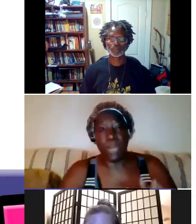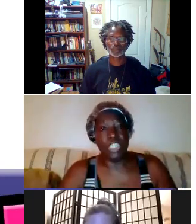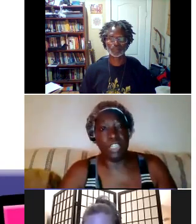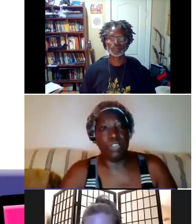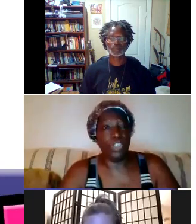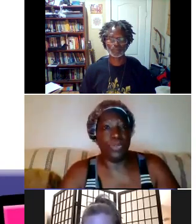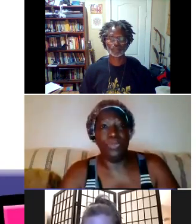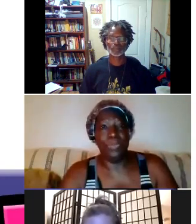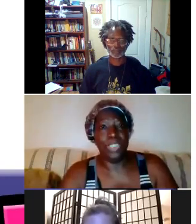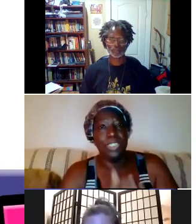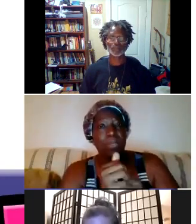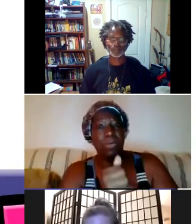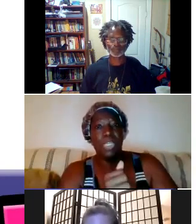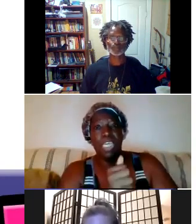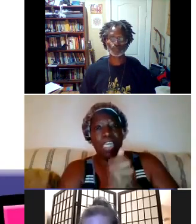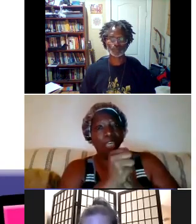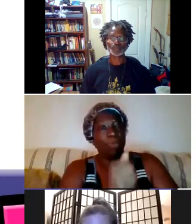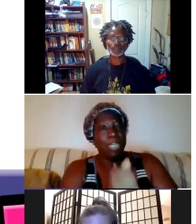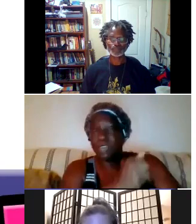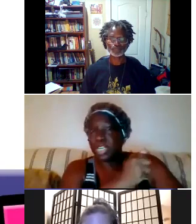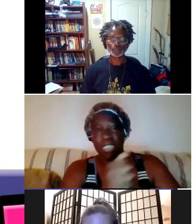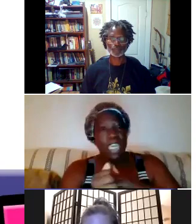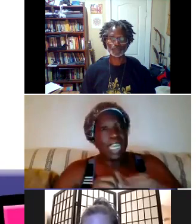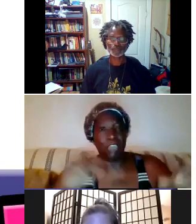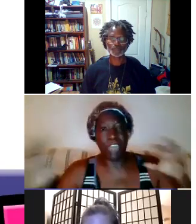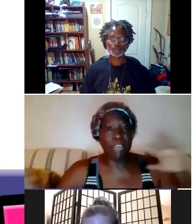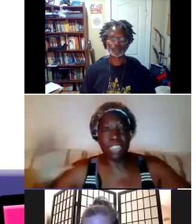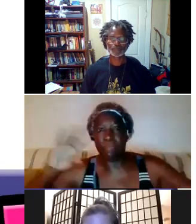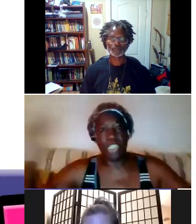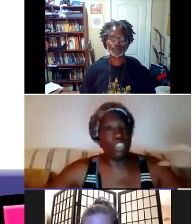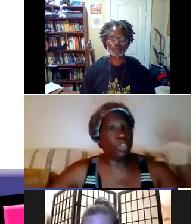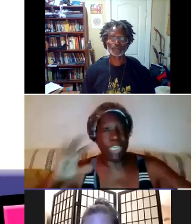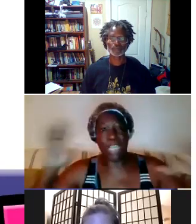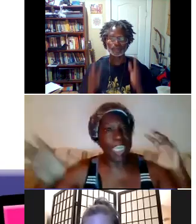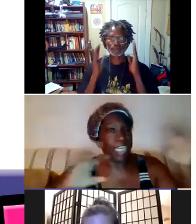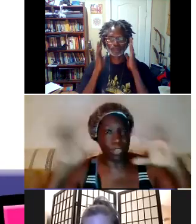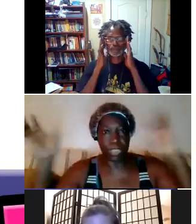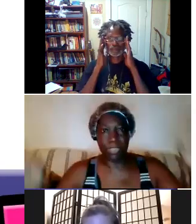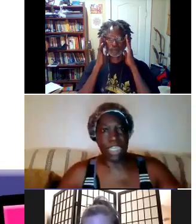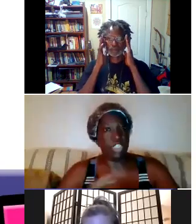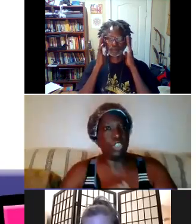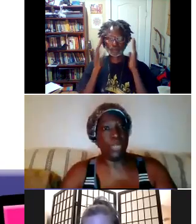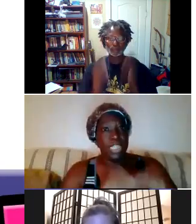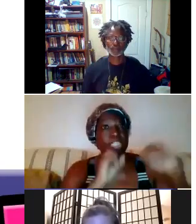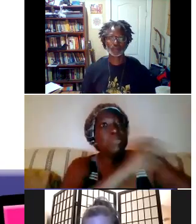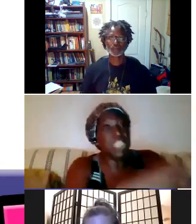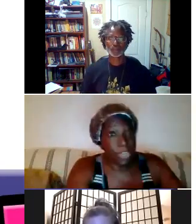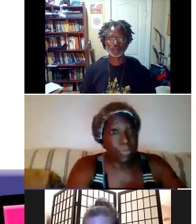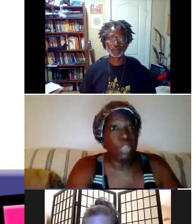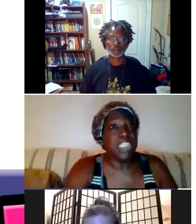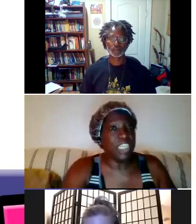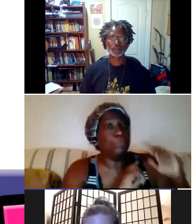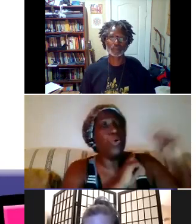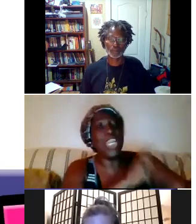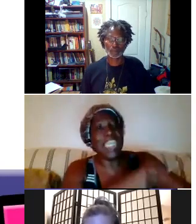is directional too. So whatever you're signing, if it has something to do with a place or something to do with the